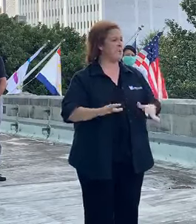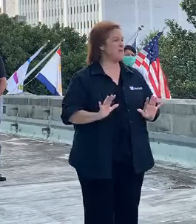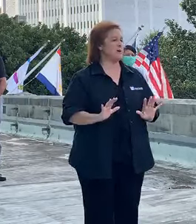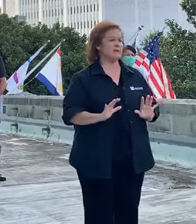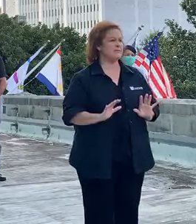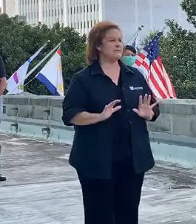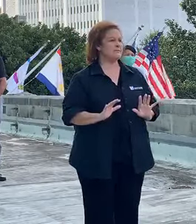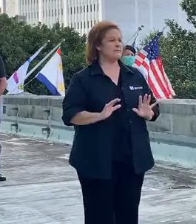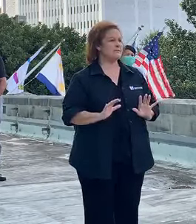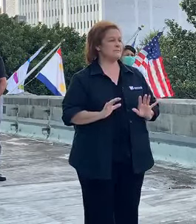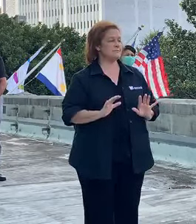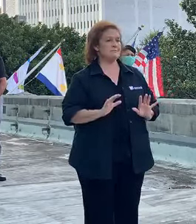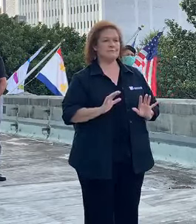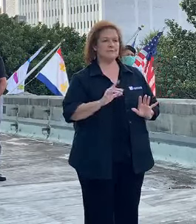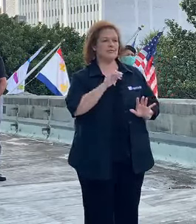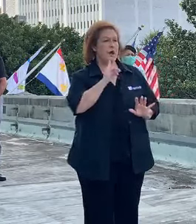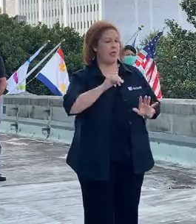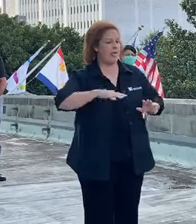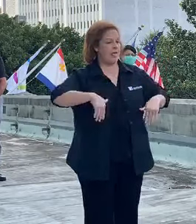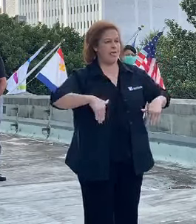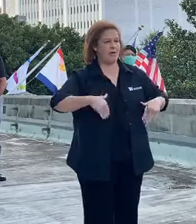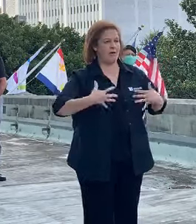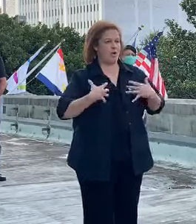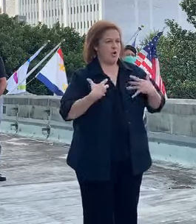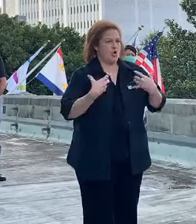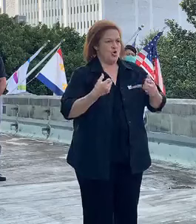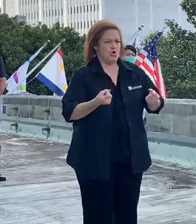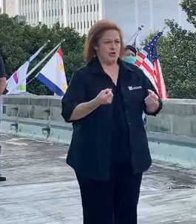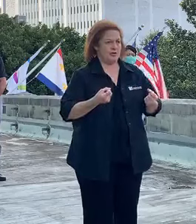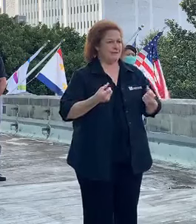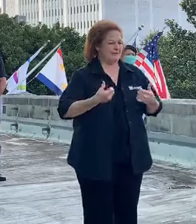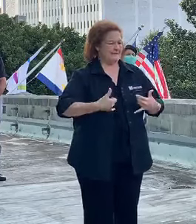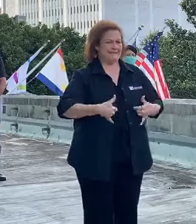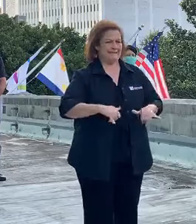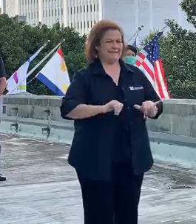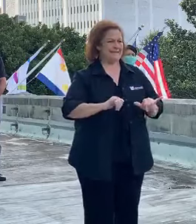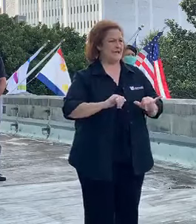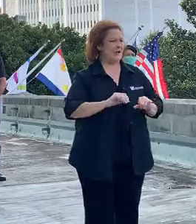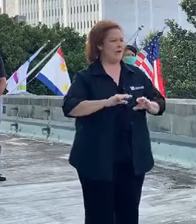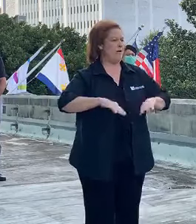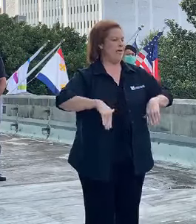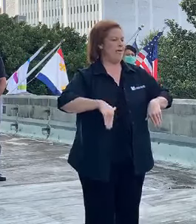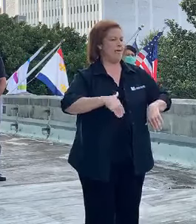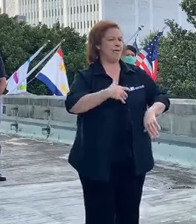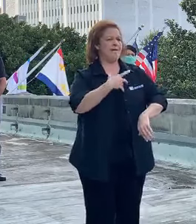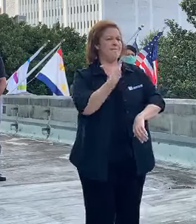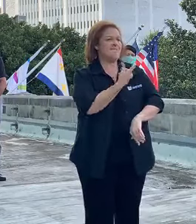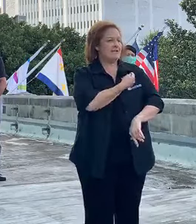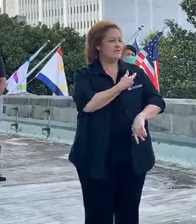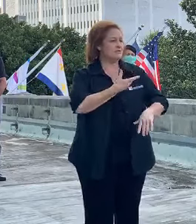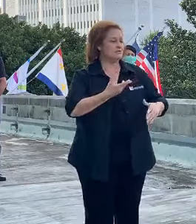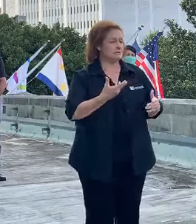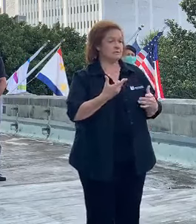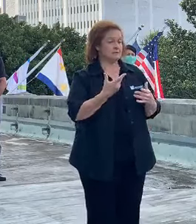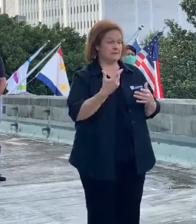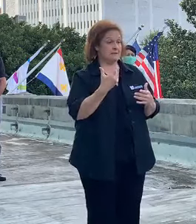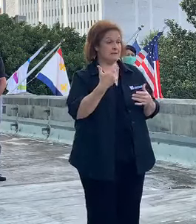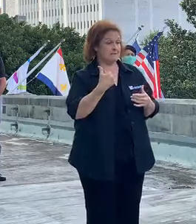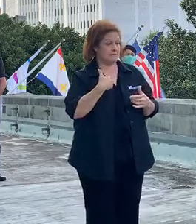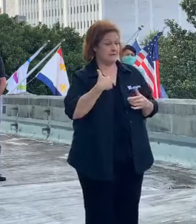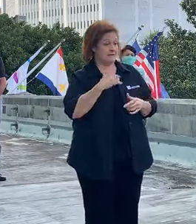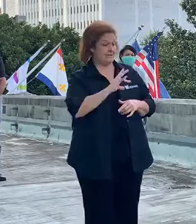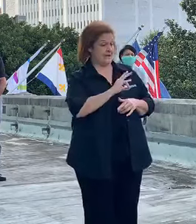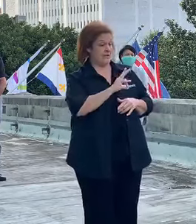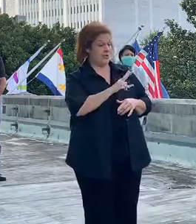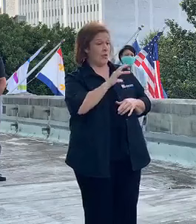really minimized. There is no cure. There still is no vaccine. I can tell you that my